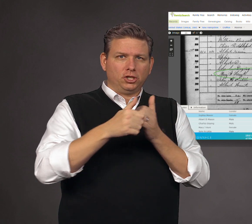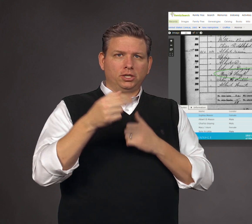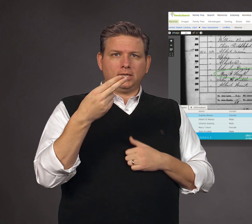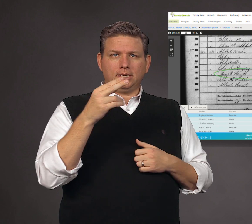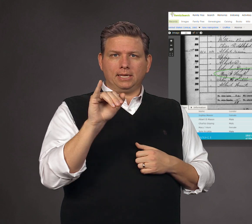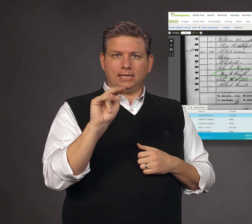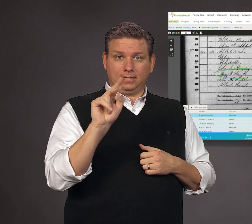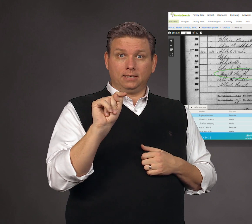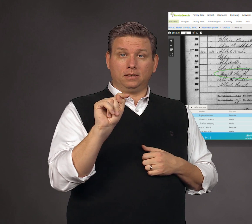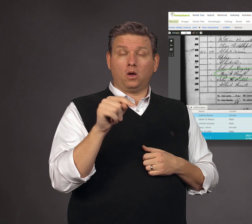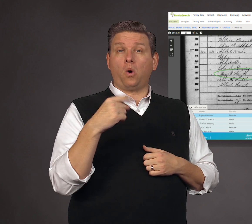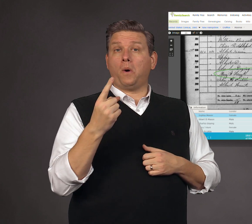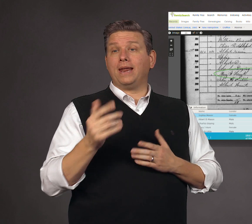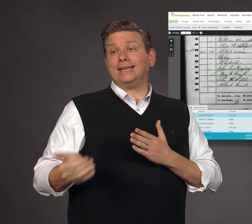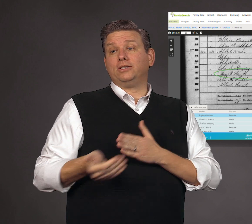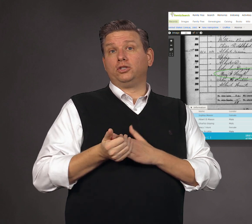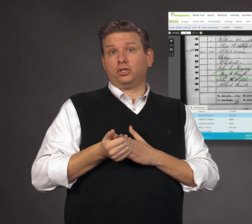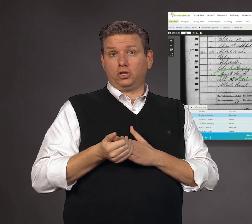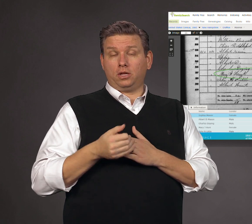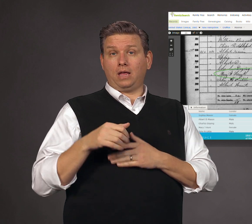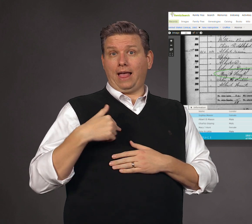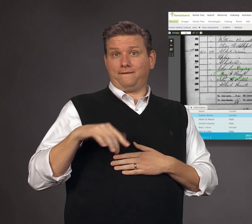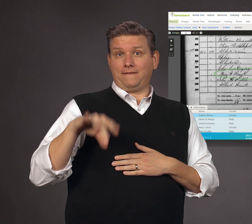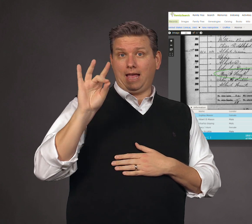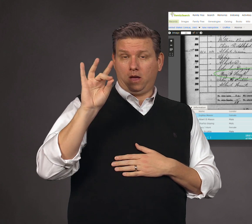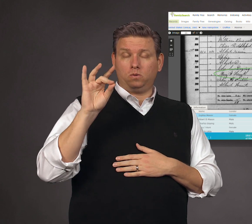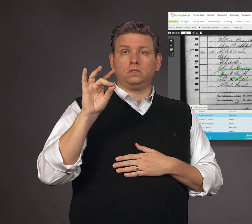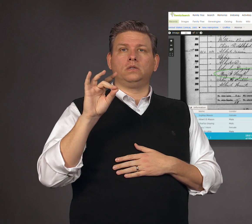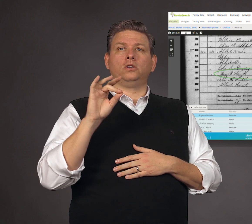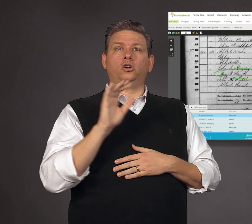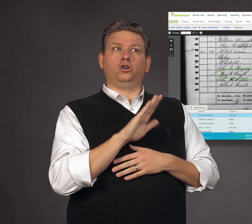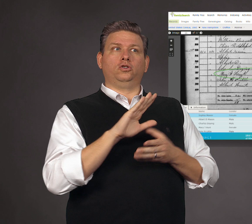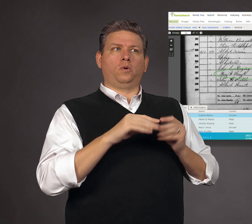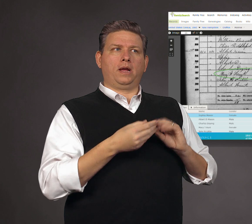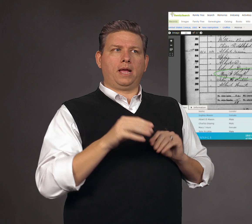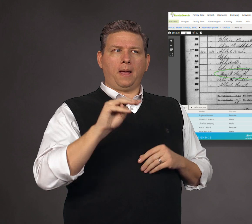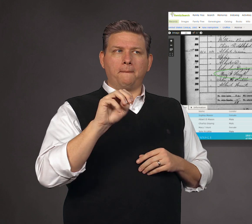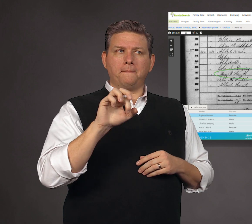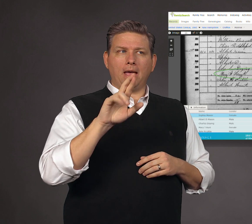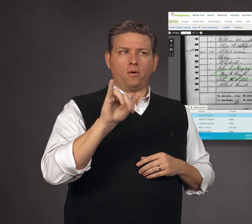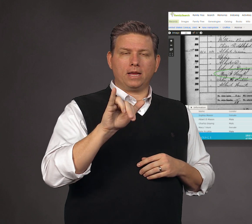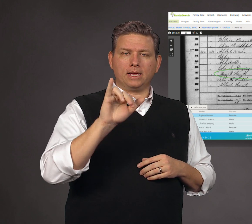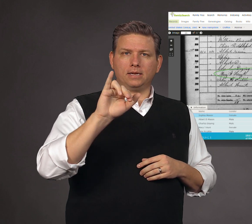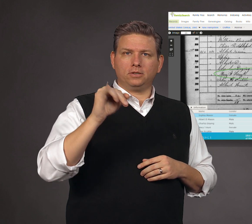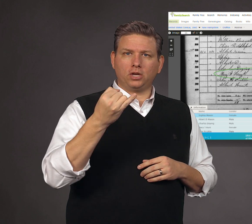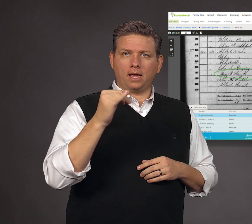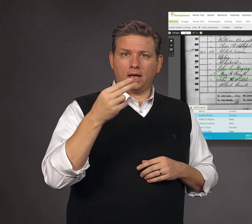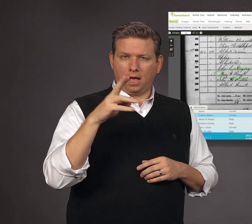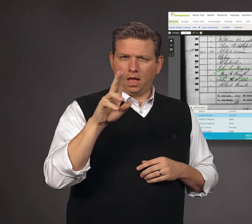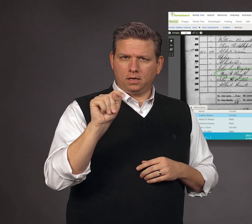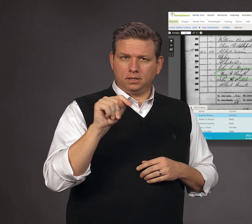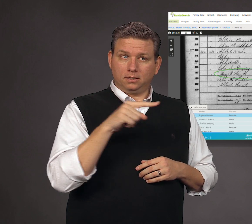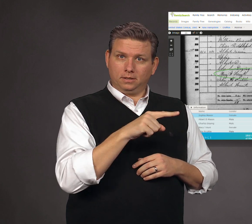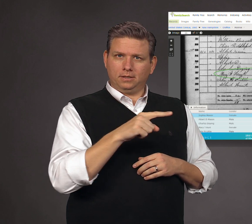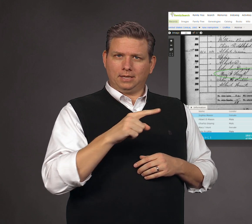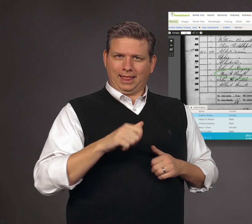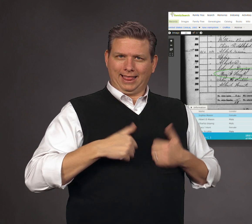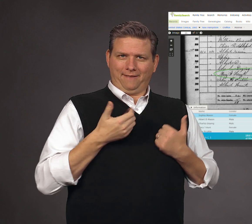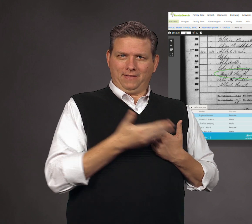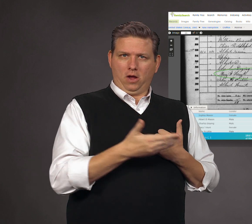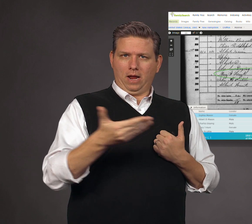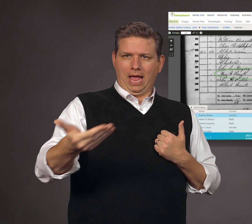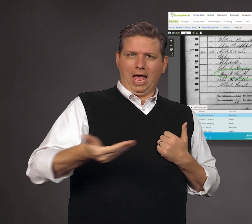additional detail I found to add to Sophia's story is that Mary J. Hunt was living in the household as a hired girl in